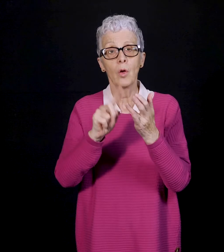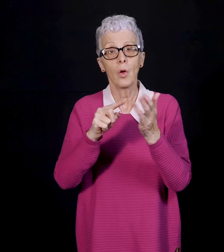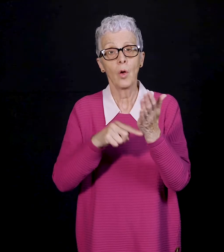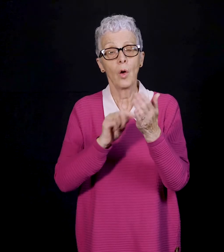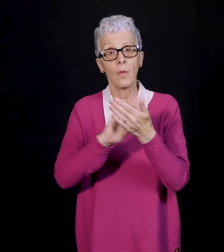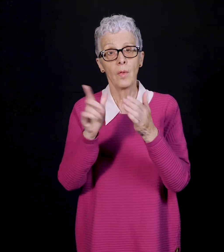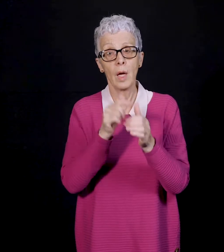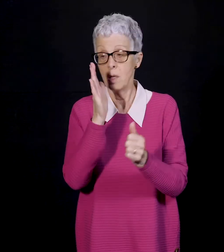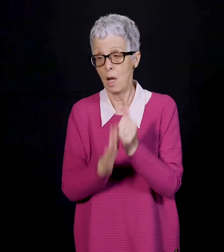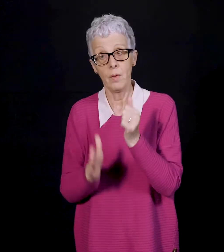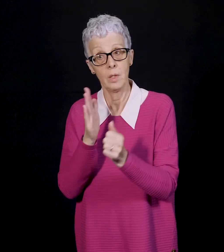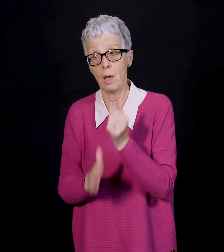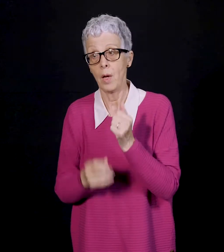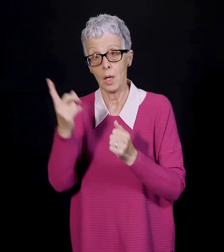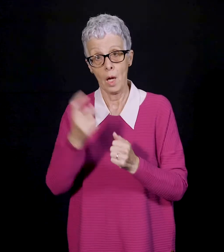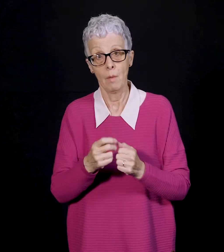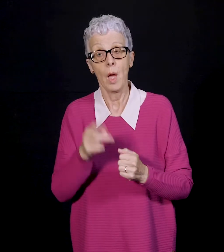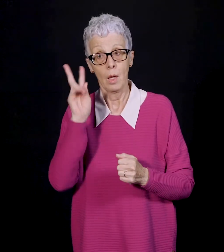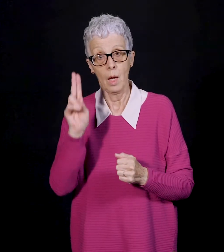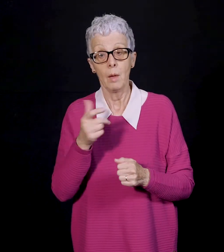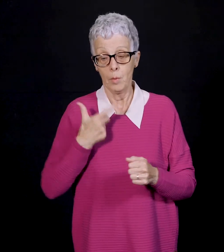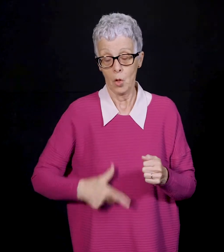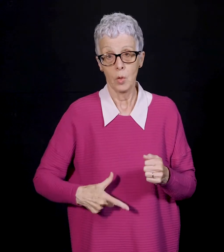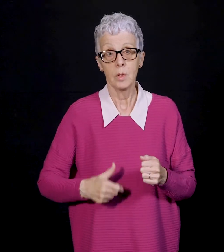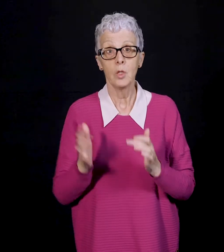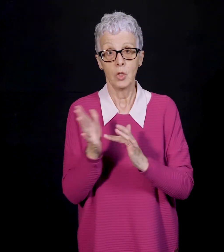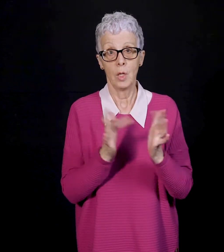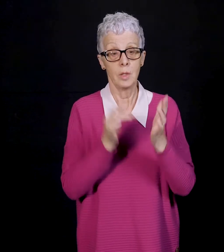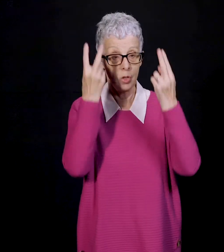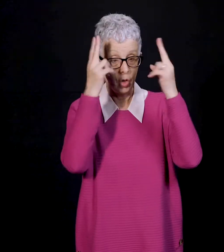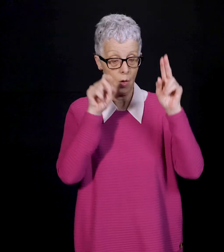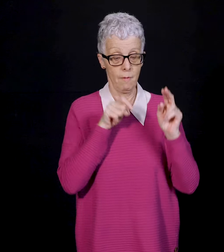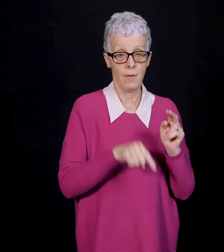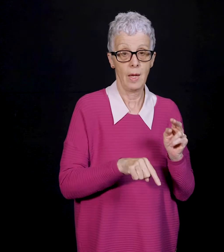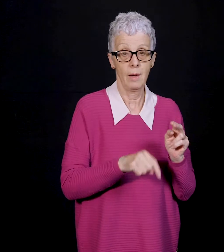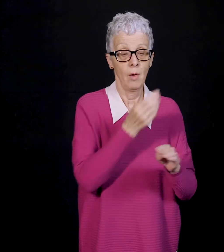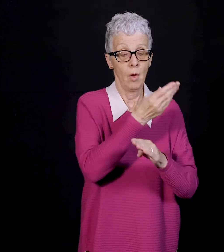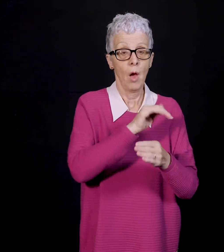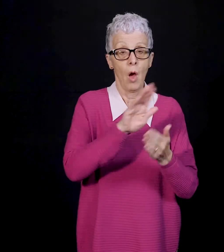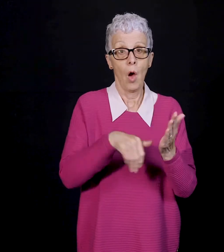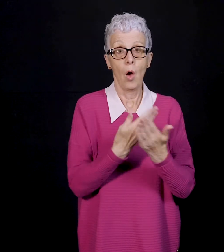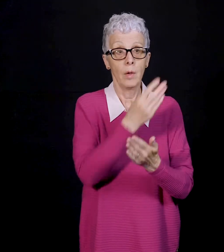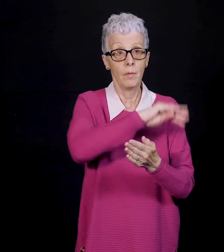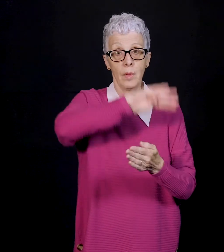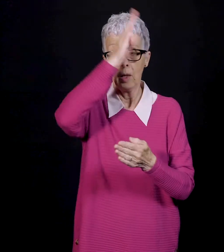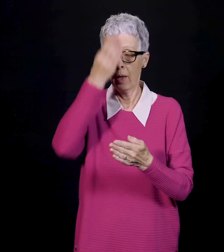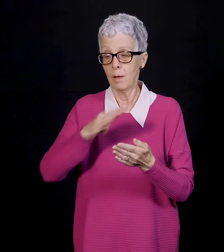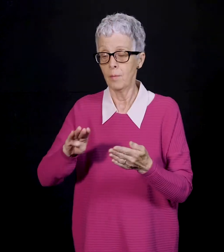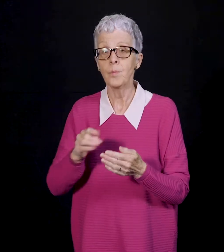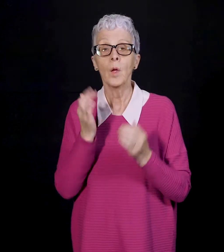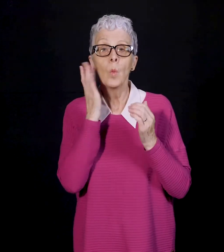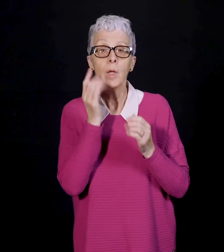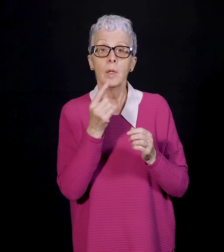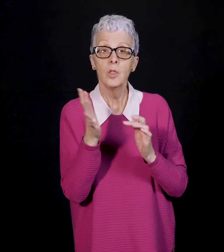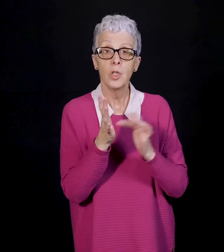return, because he died in that place. You see, Jesus, when he declared it is finished, he put an end once and for all